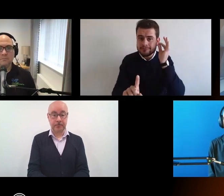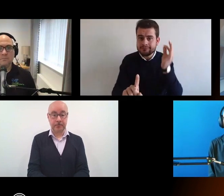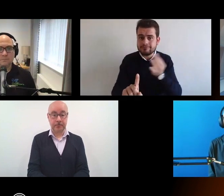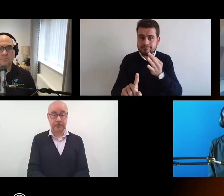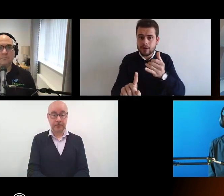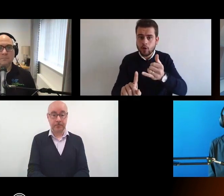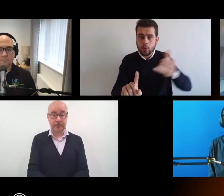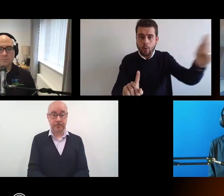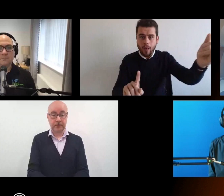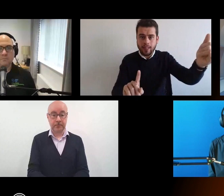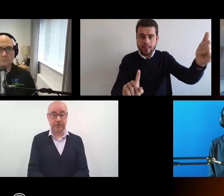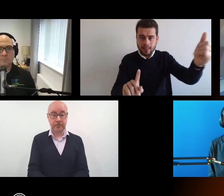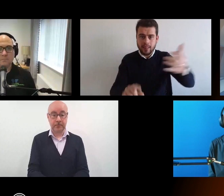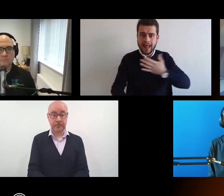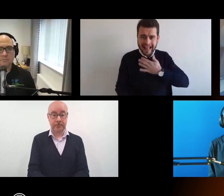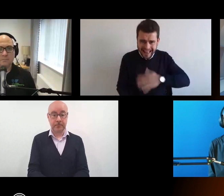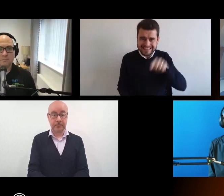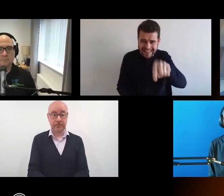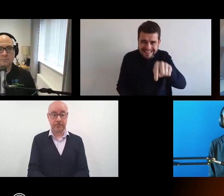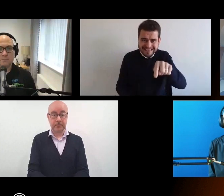your operators.